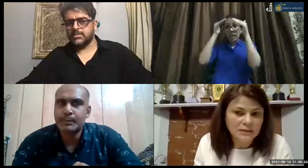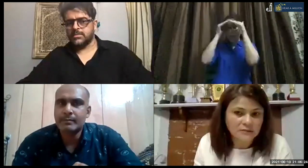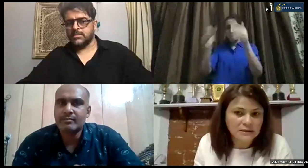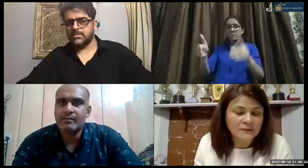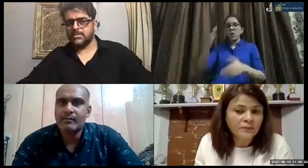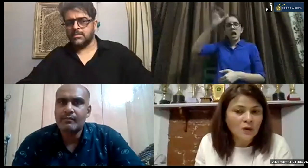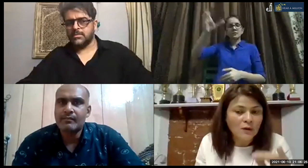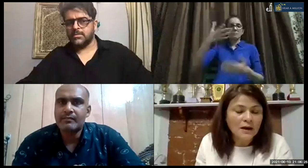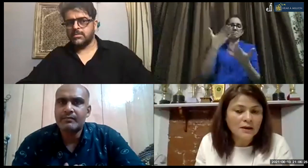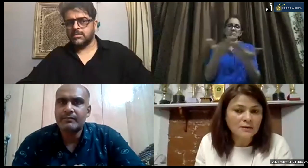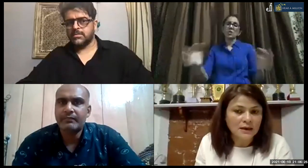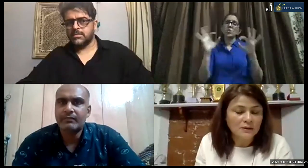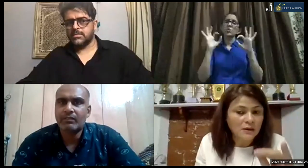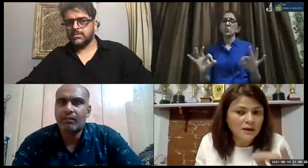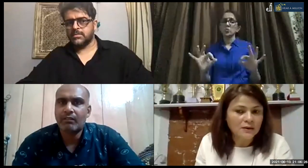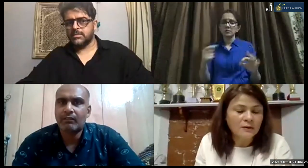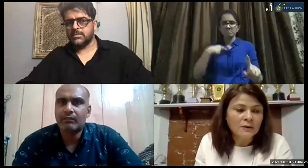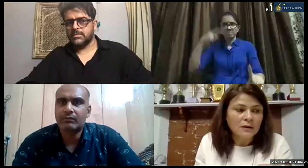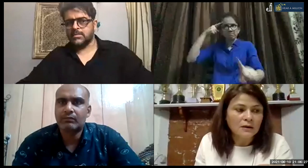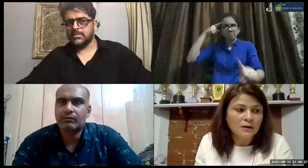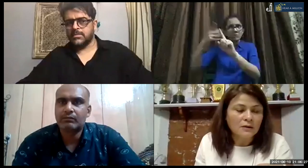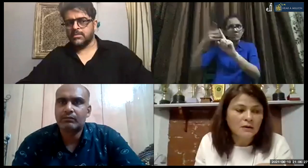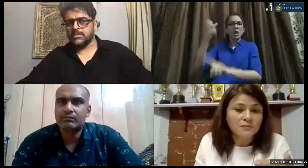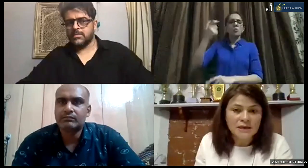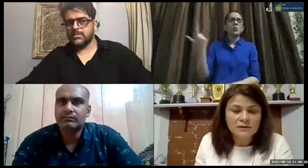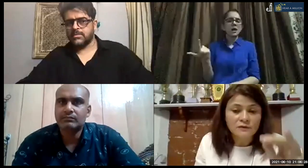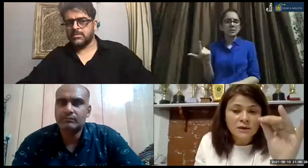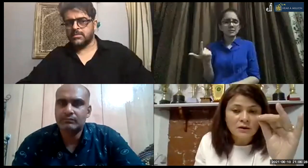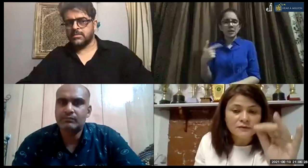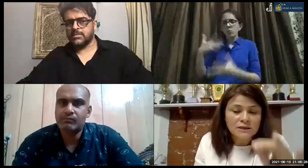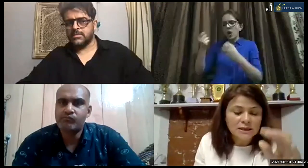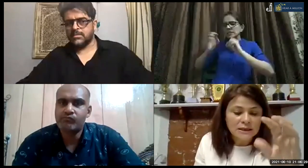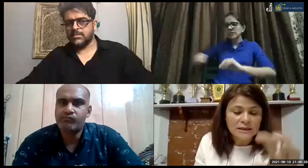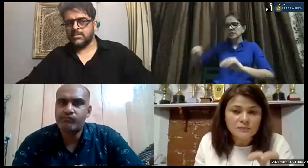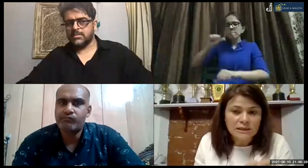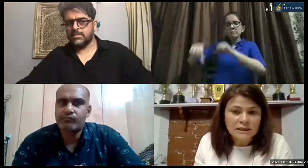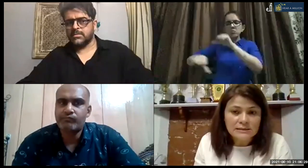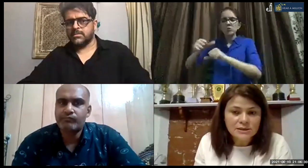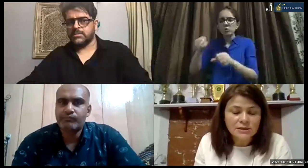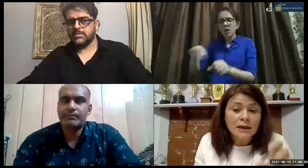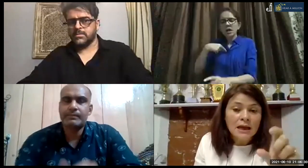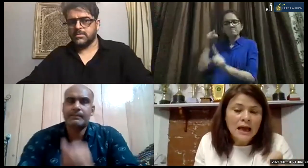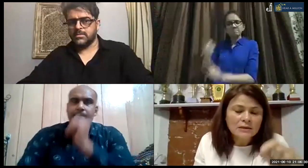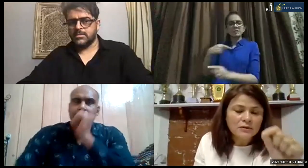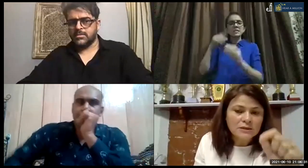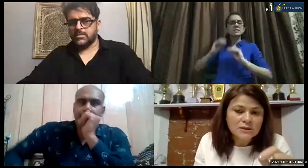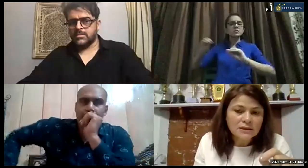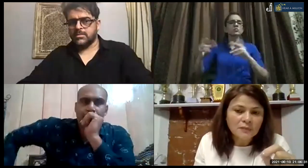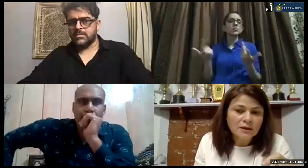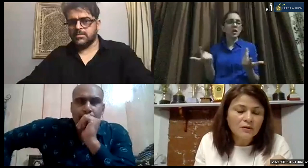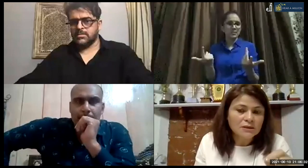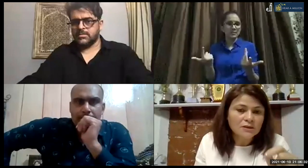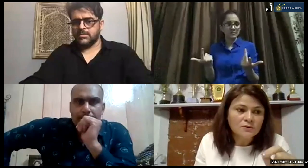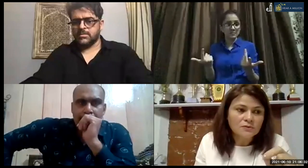learning materials. What are your target? What are your objective of teaching in this particular session? And your